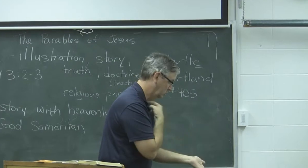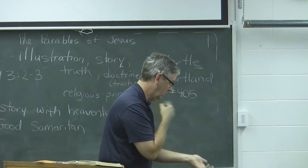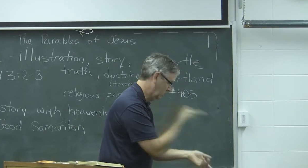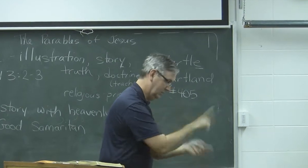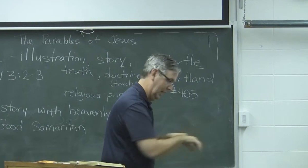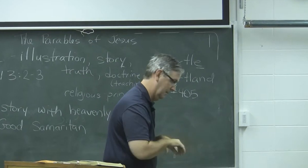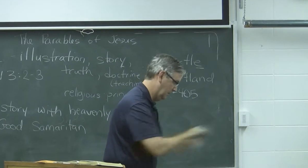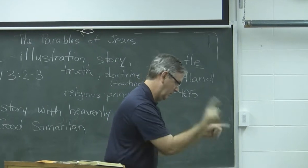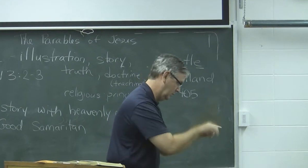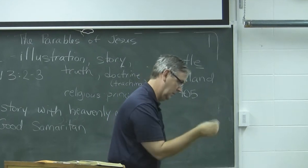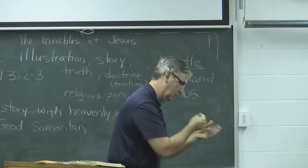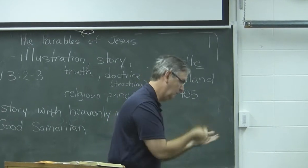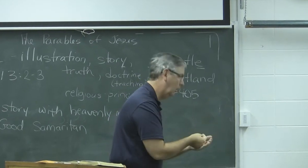checkers or something,